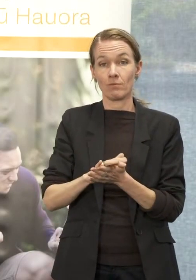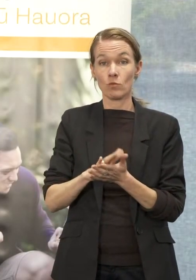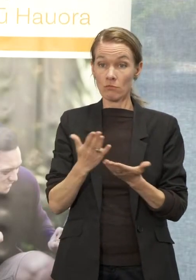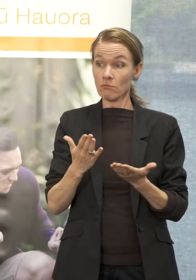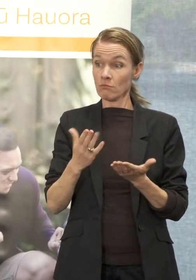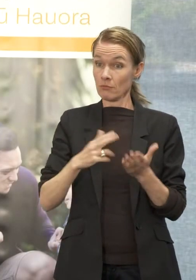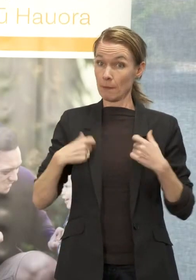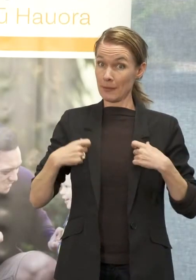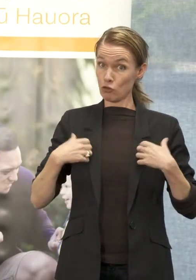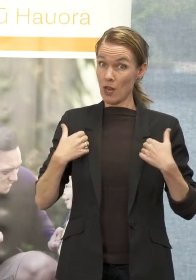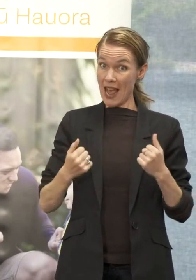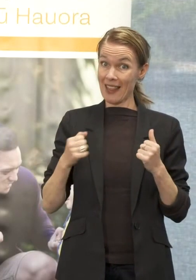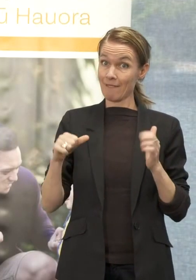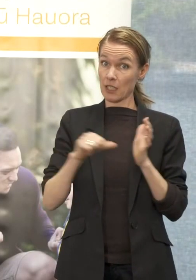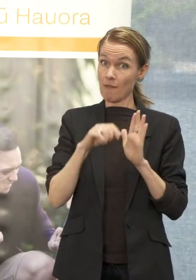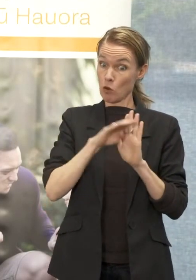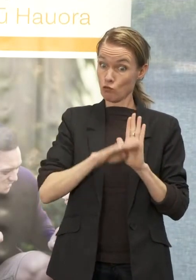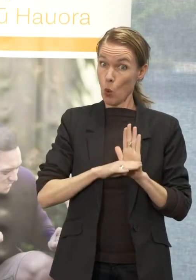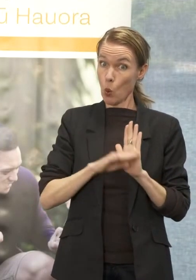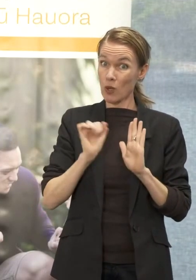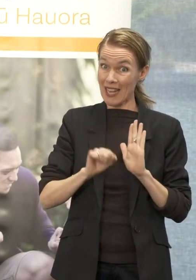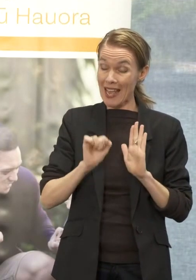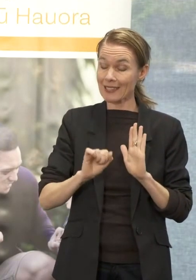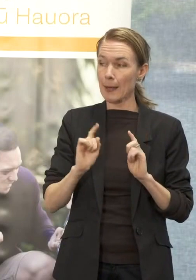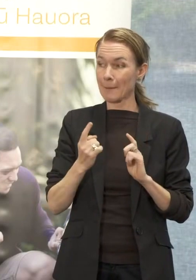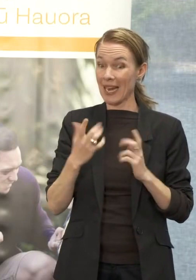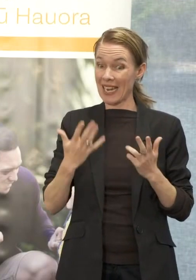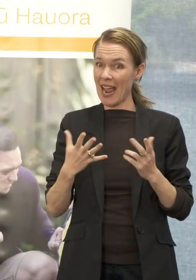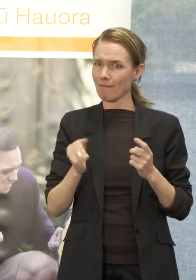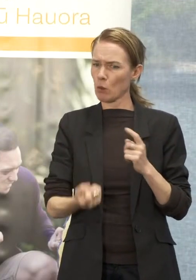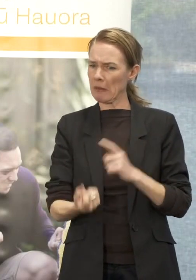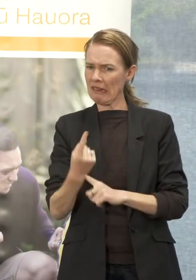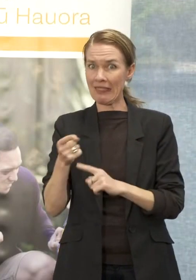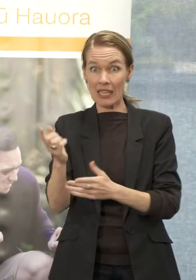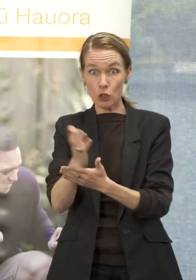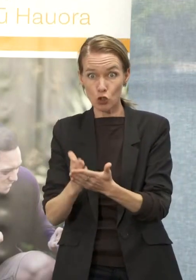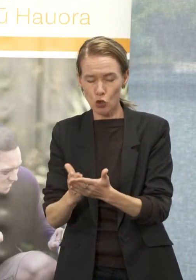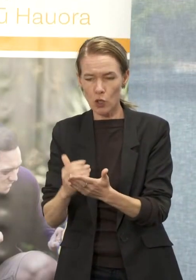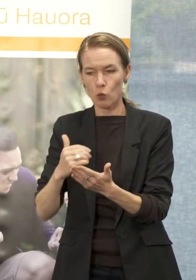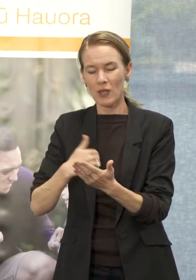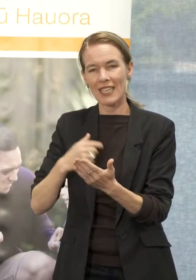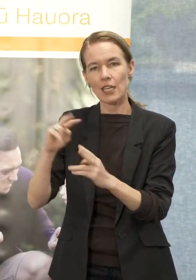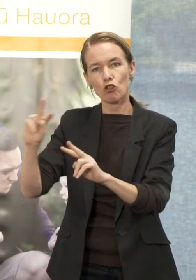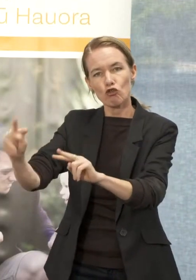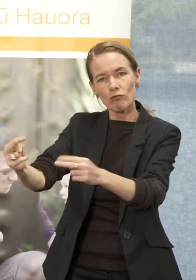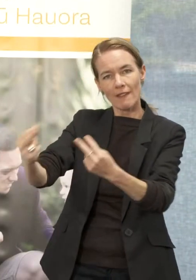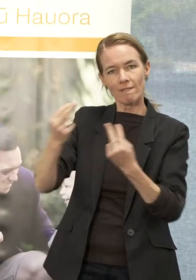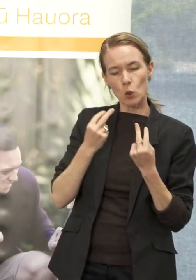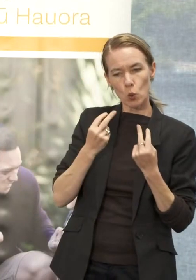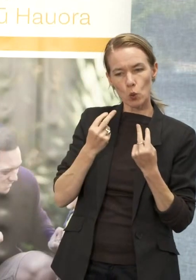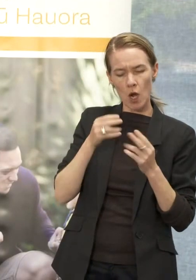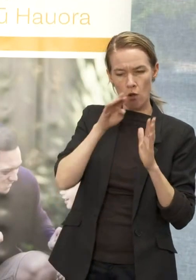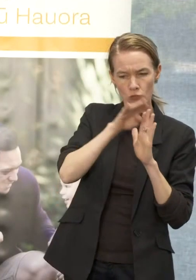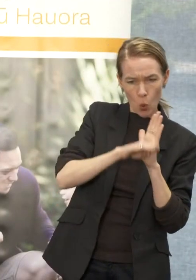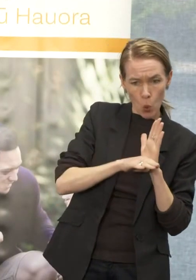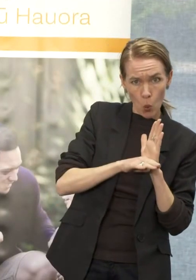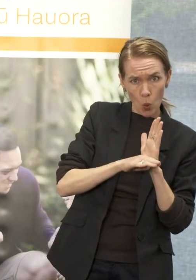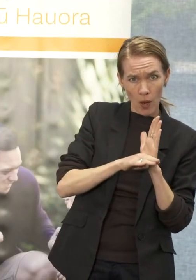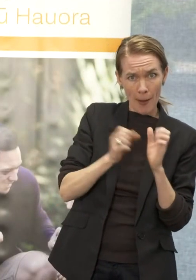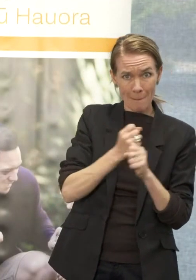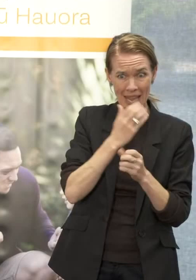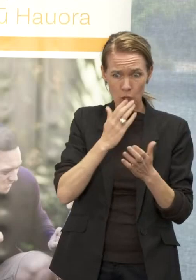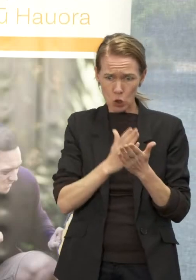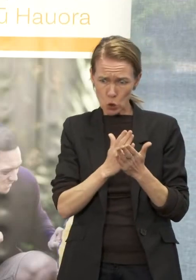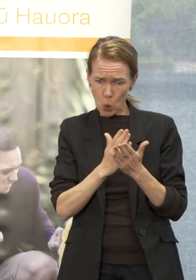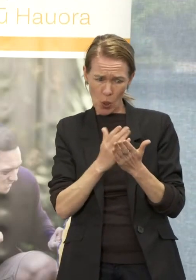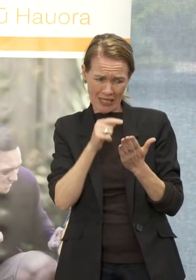situations, what that triggers is us to go back and review our systems and just make sure that they are constantly the best that they can be,